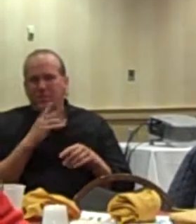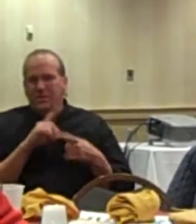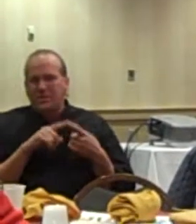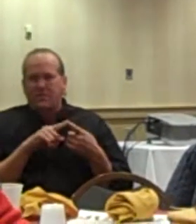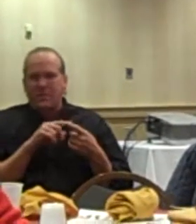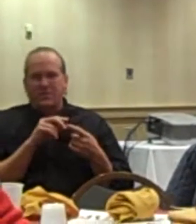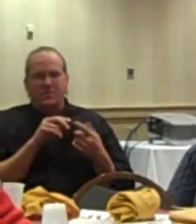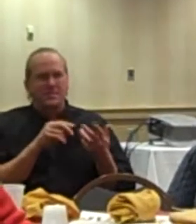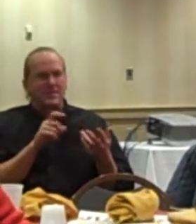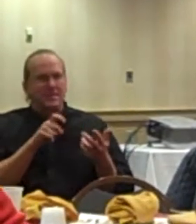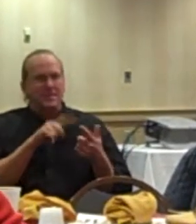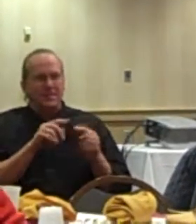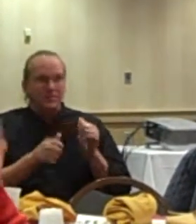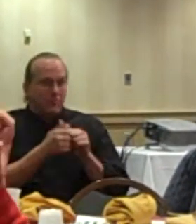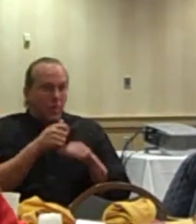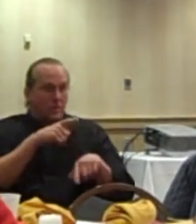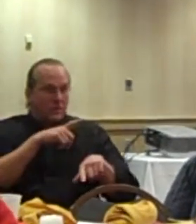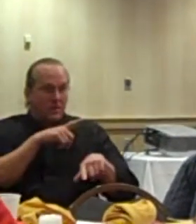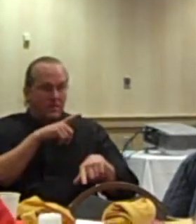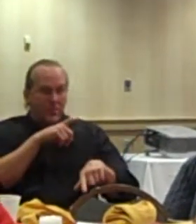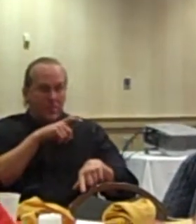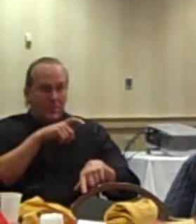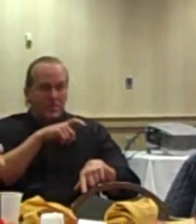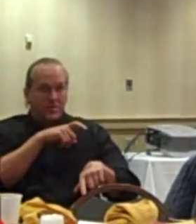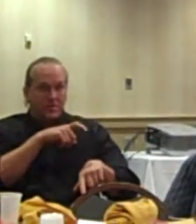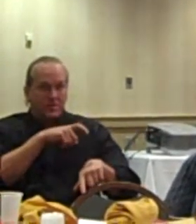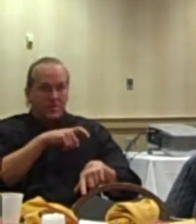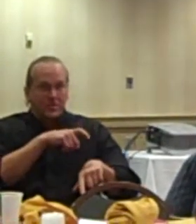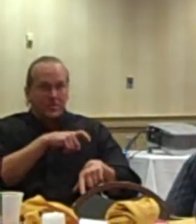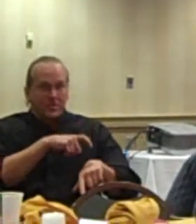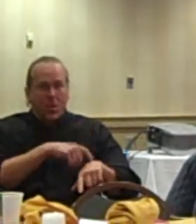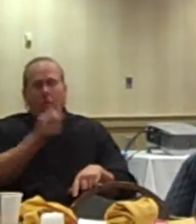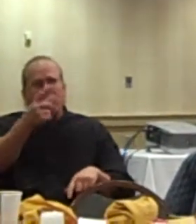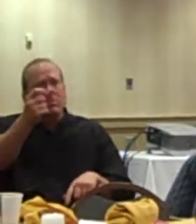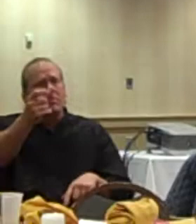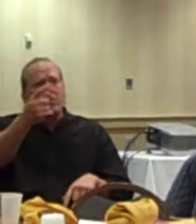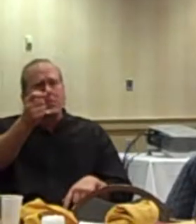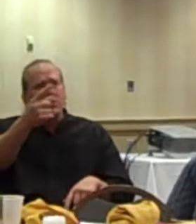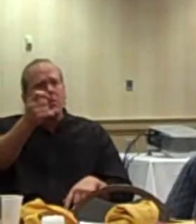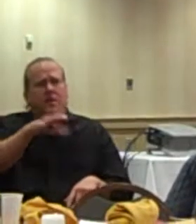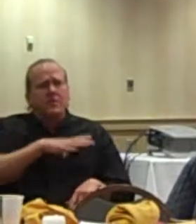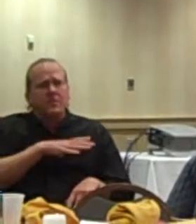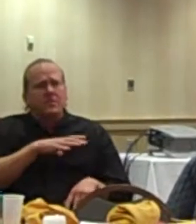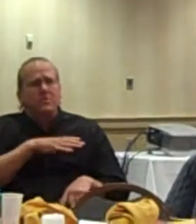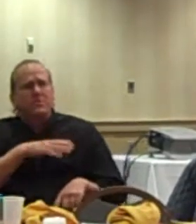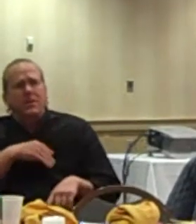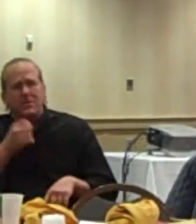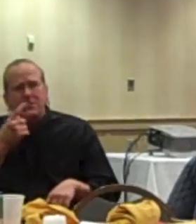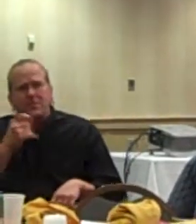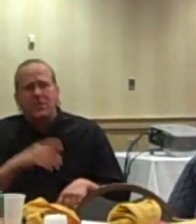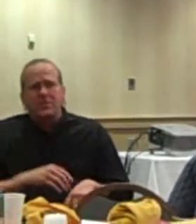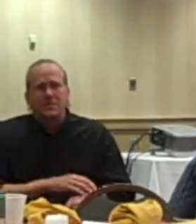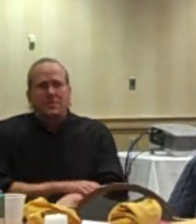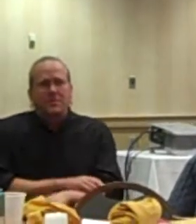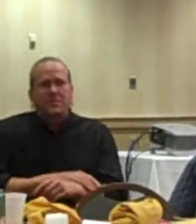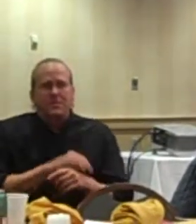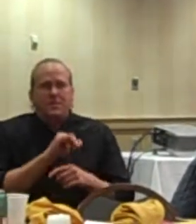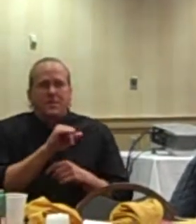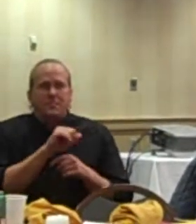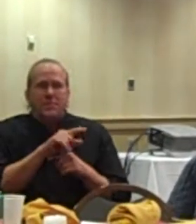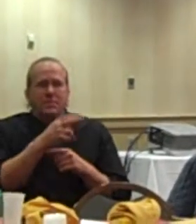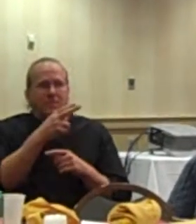the need to spend the majority of kids' time on the widely applicable prerequisites for the next phase of their